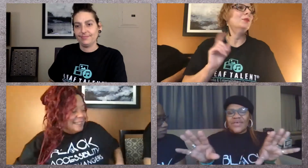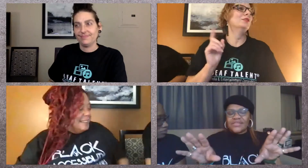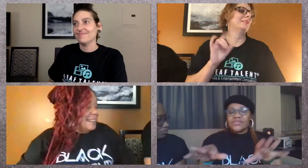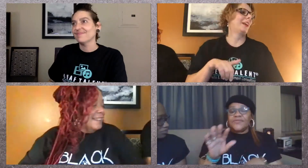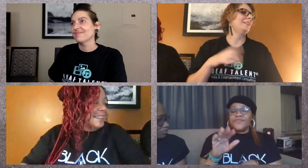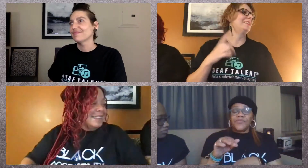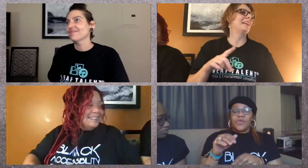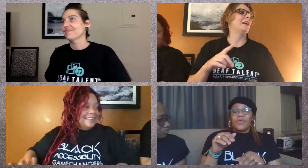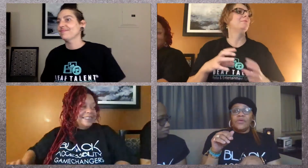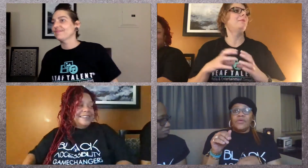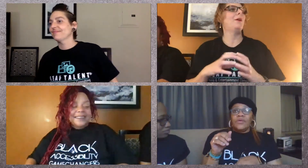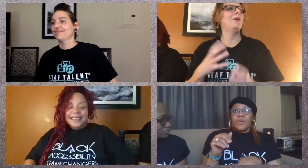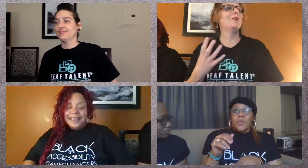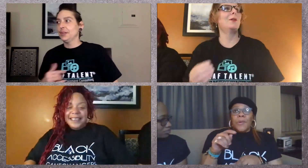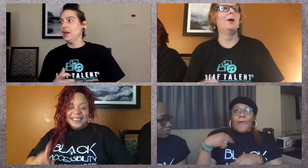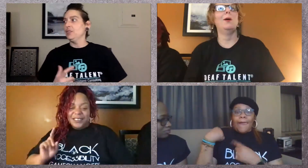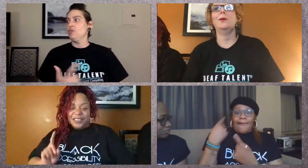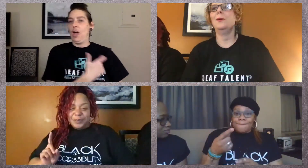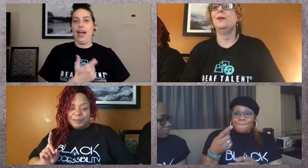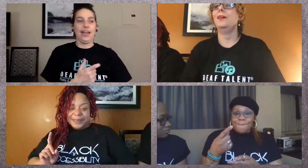I have a baseball.